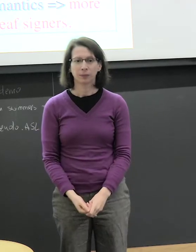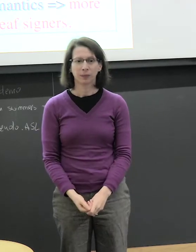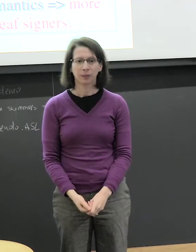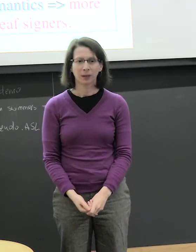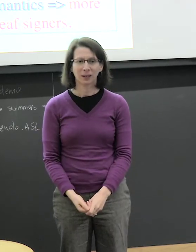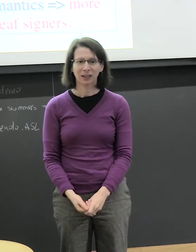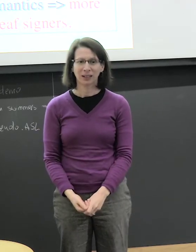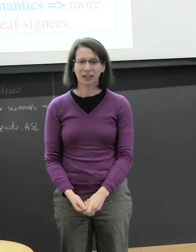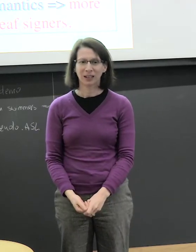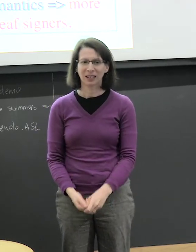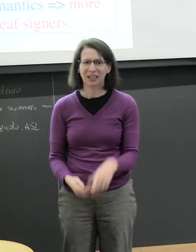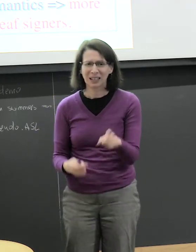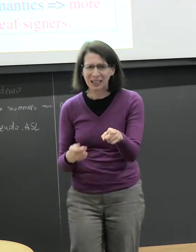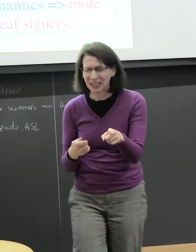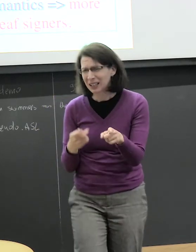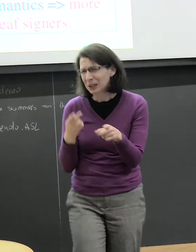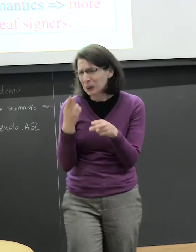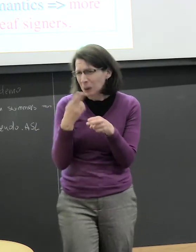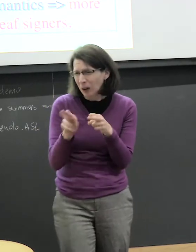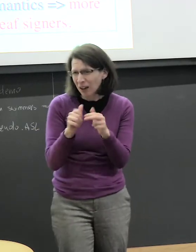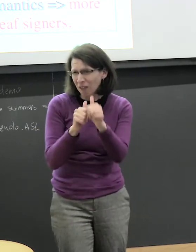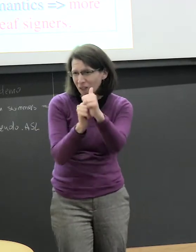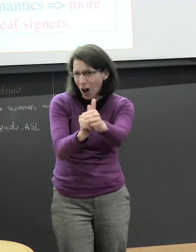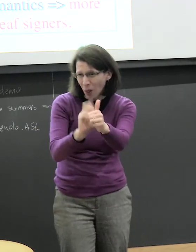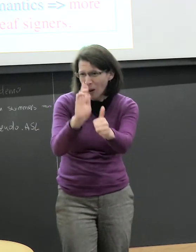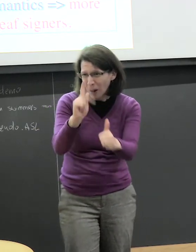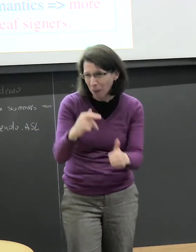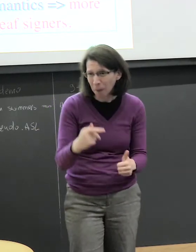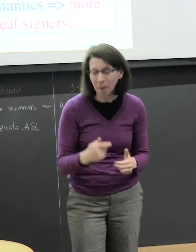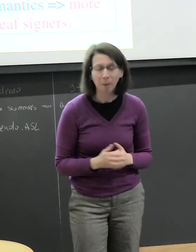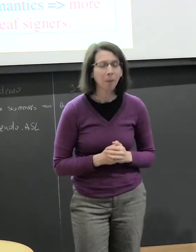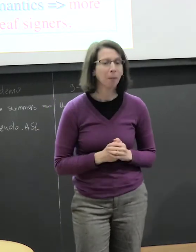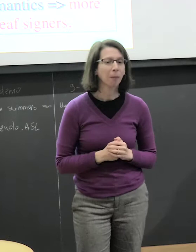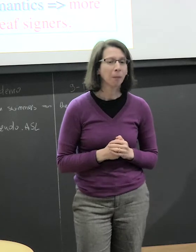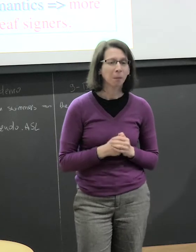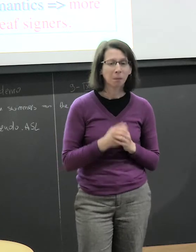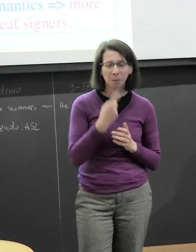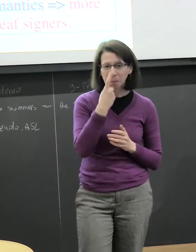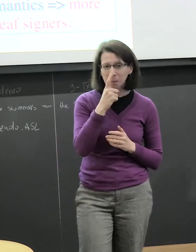I would like to ask a quick follow-up. Yes. This, which is,